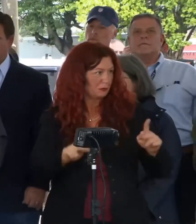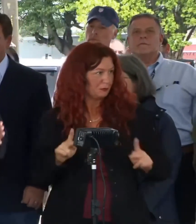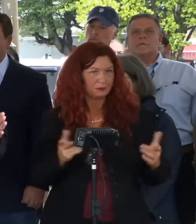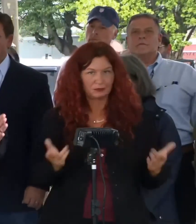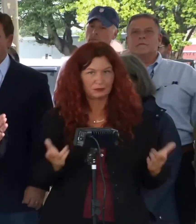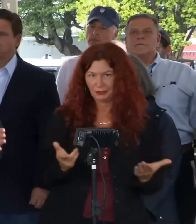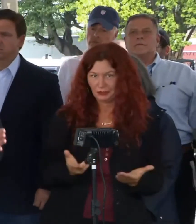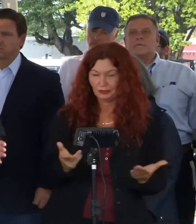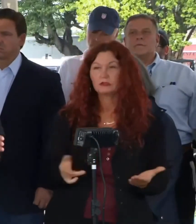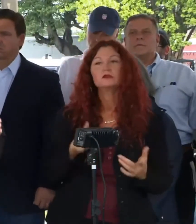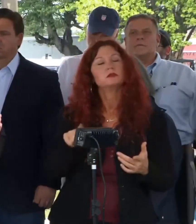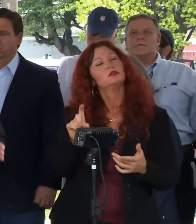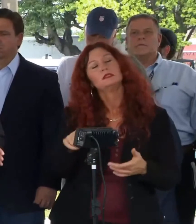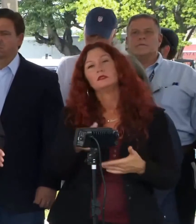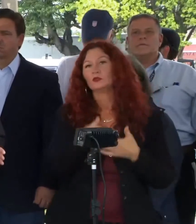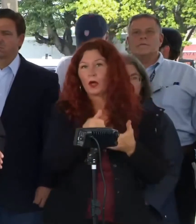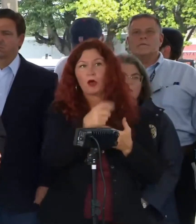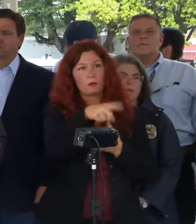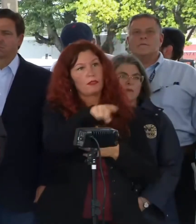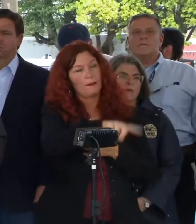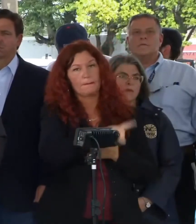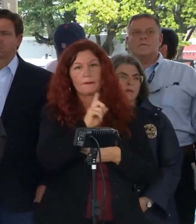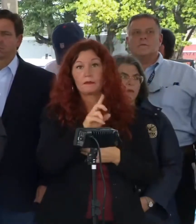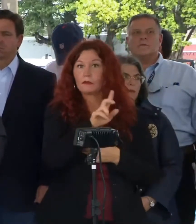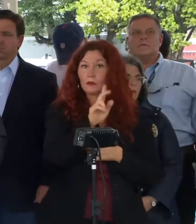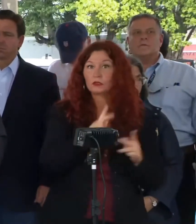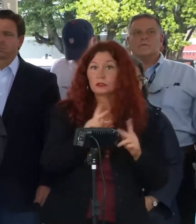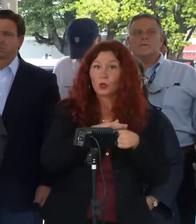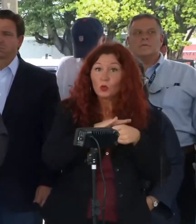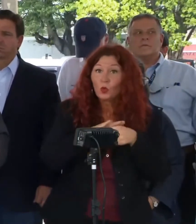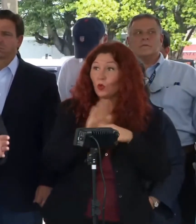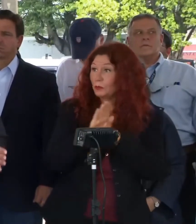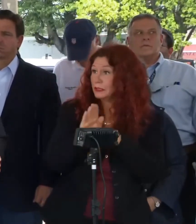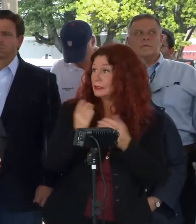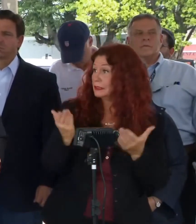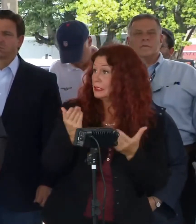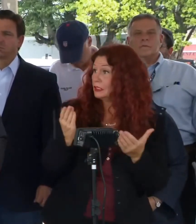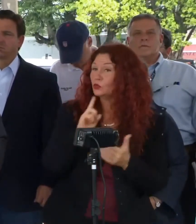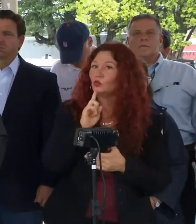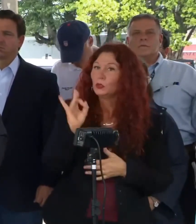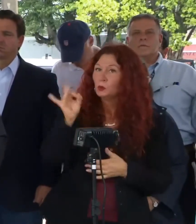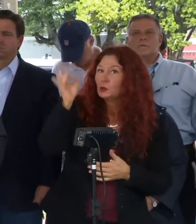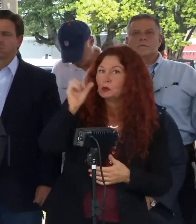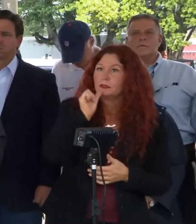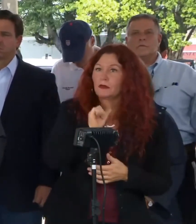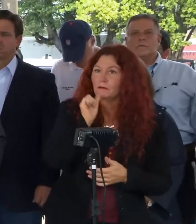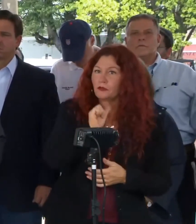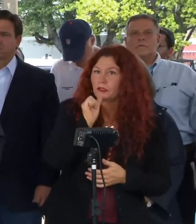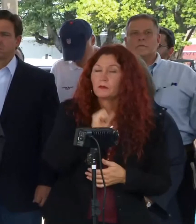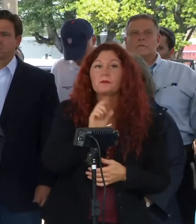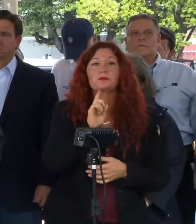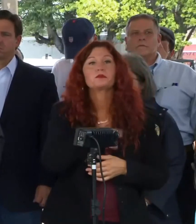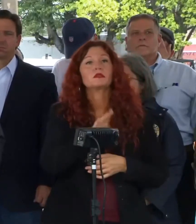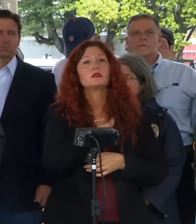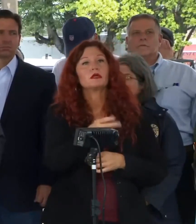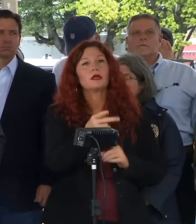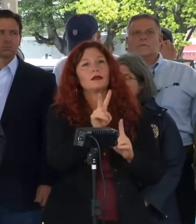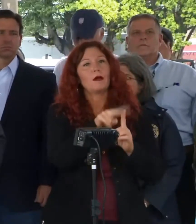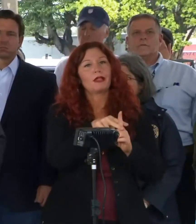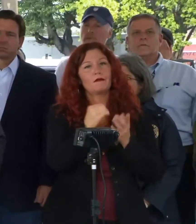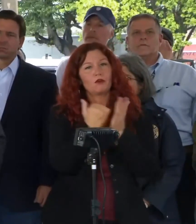that need, and we need the media's assistance in doing so. You can send local businesses and the businesses in the area to